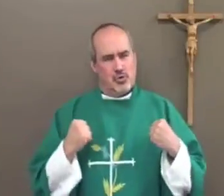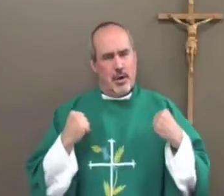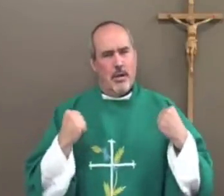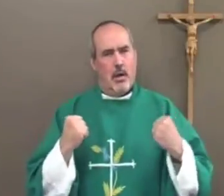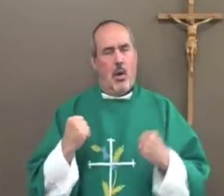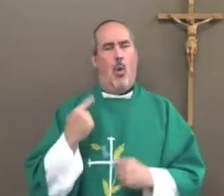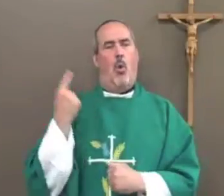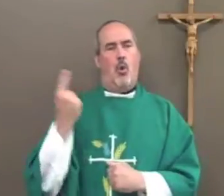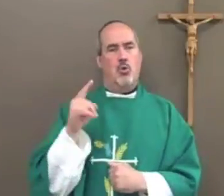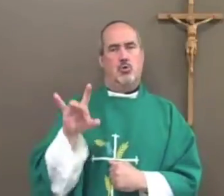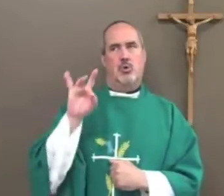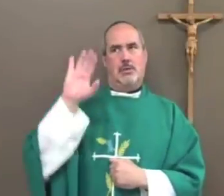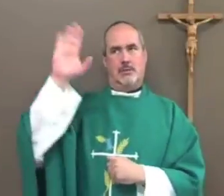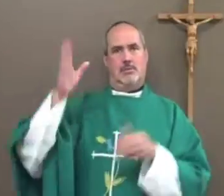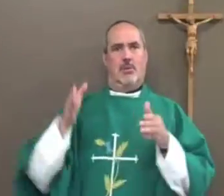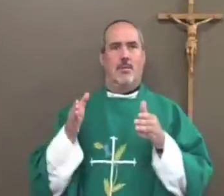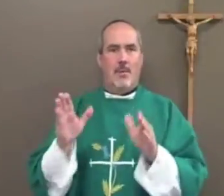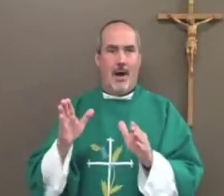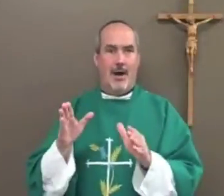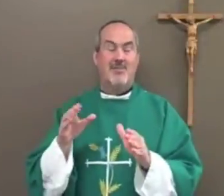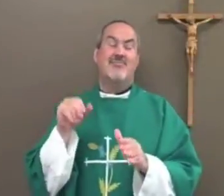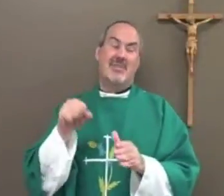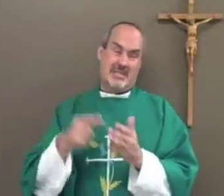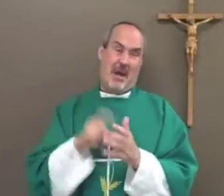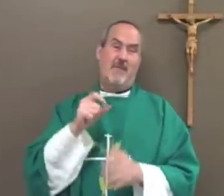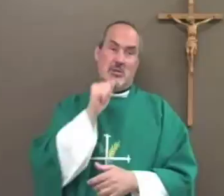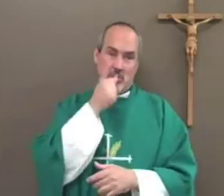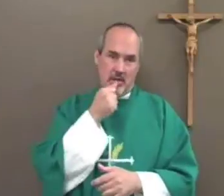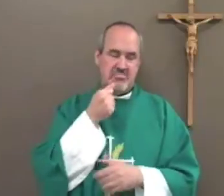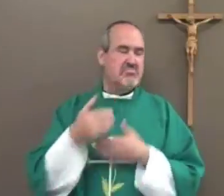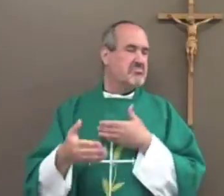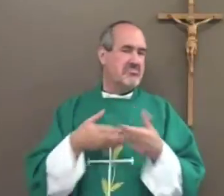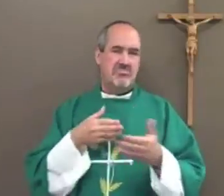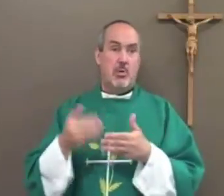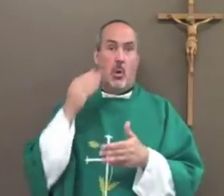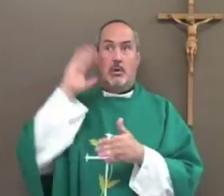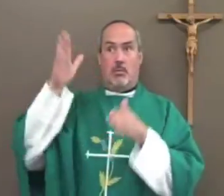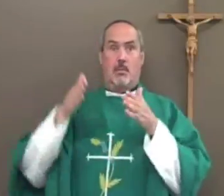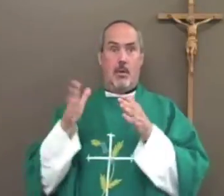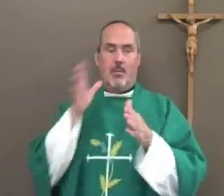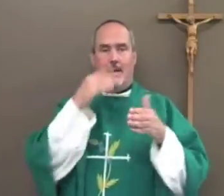possible that God gives us the strength to always choose His way, even though we may have